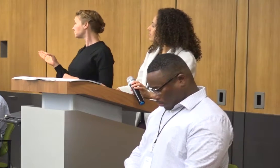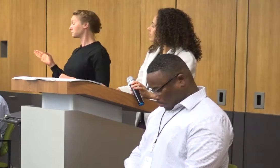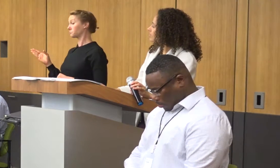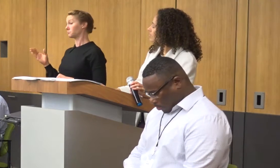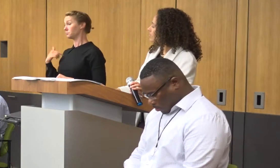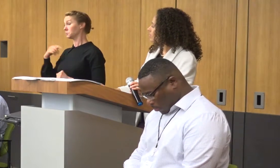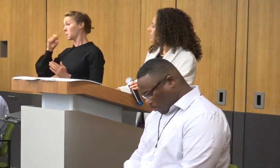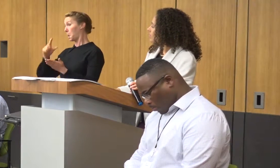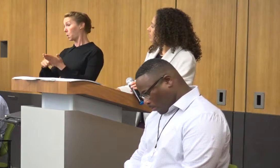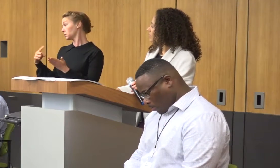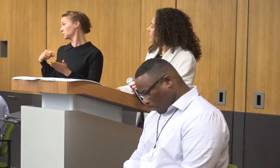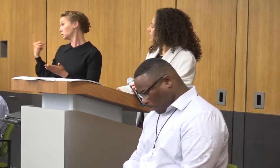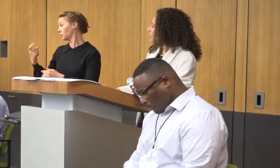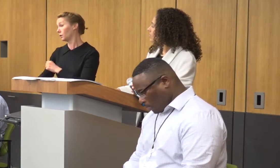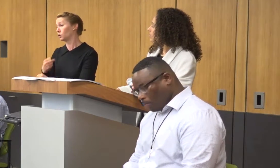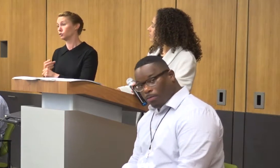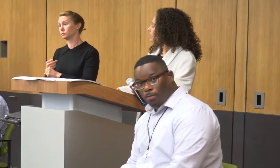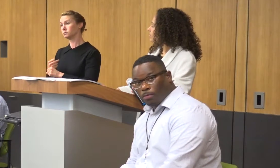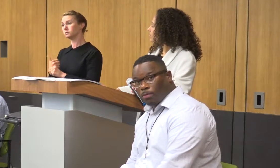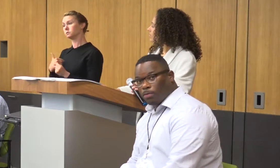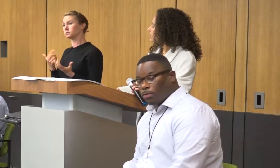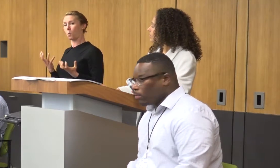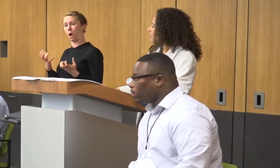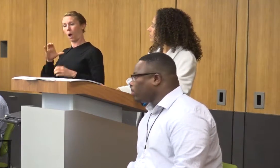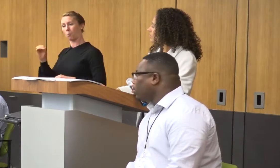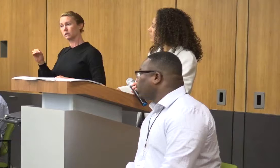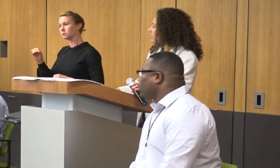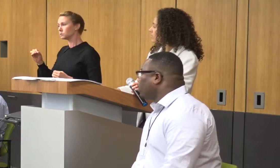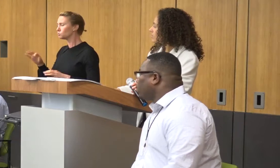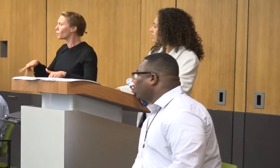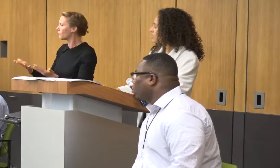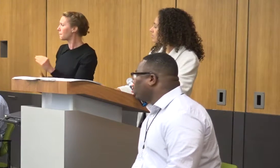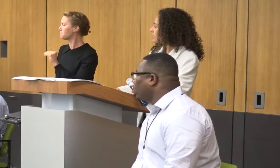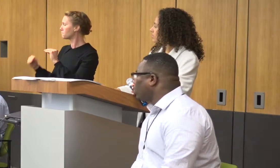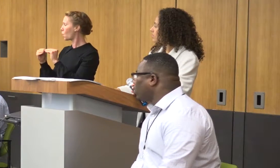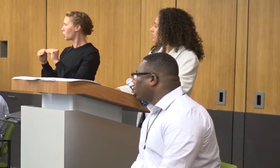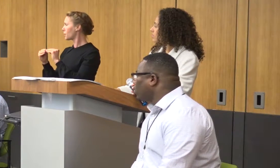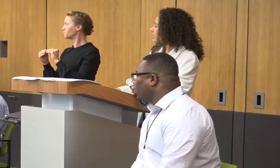noticed, over the years is that I would like to see companies do is provide